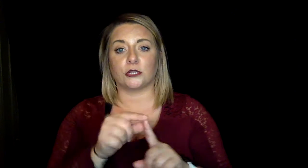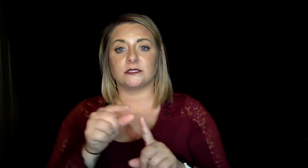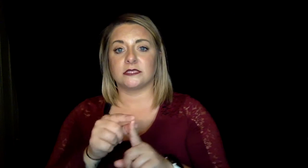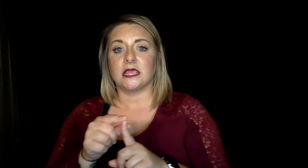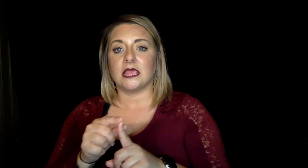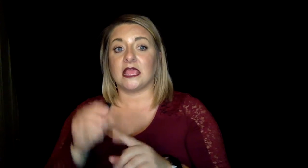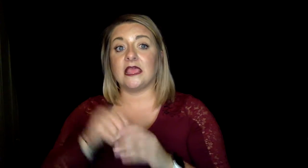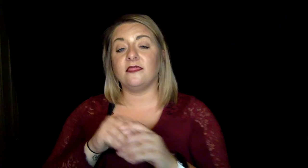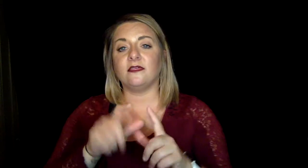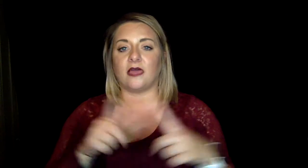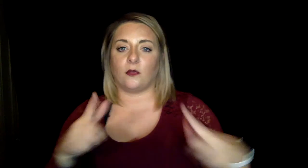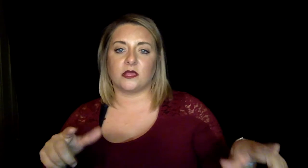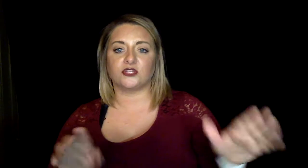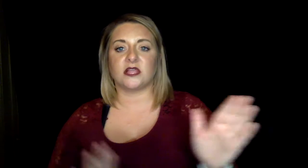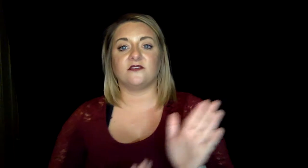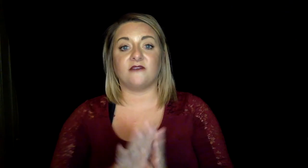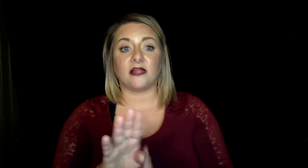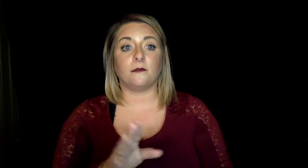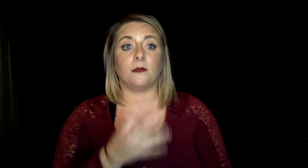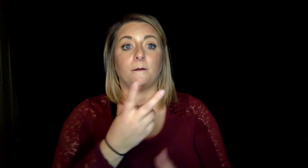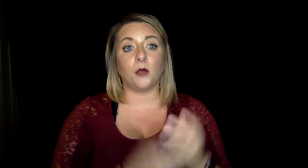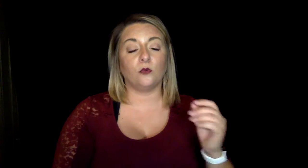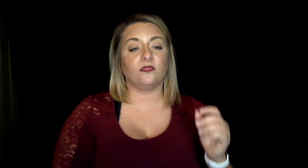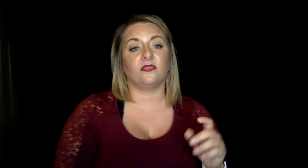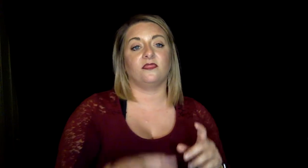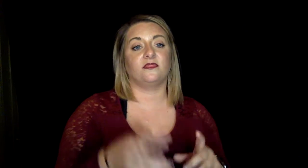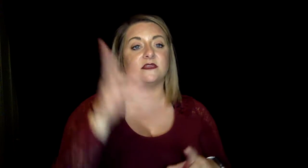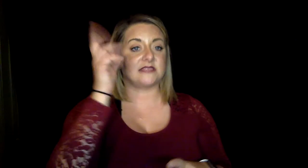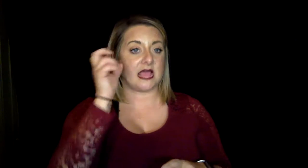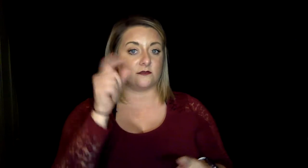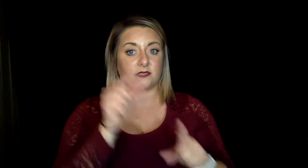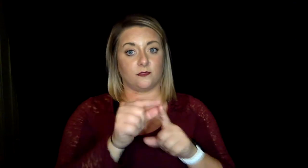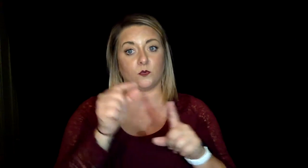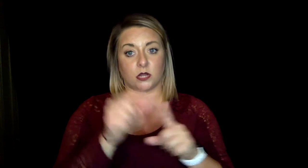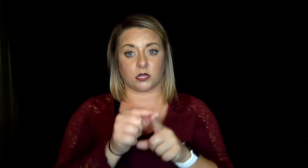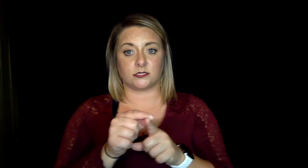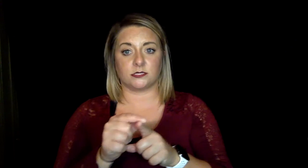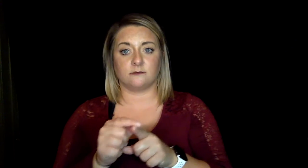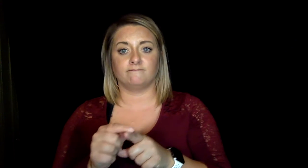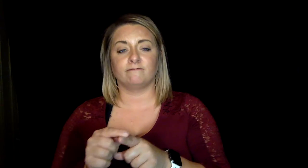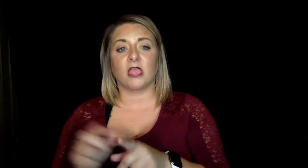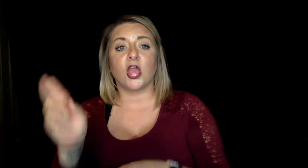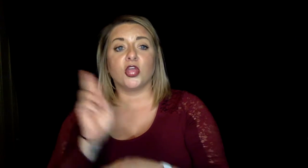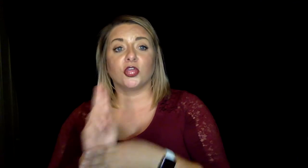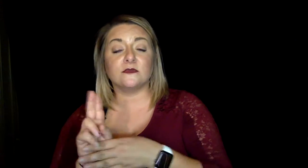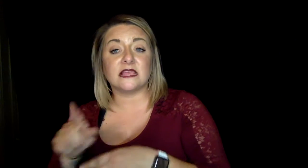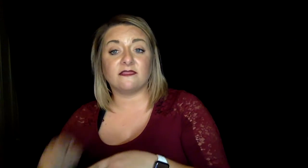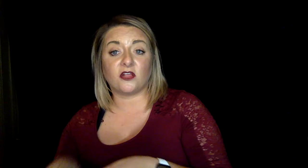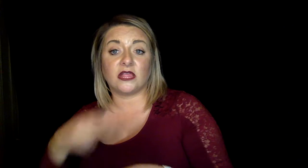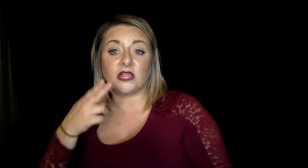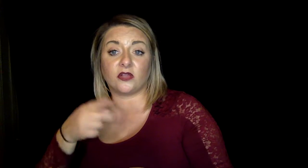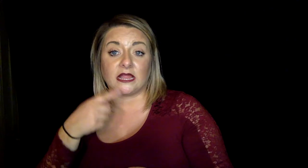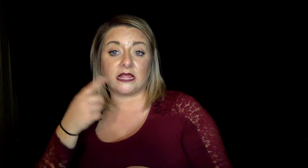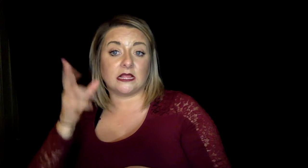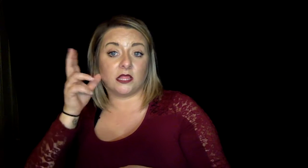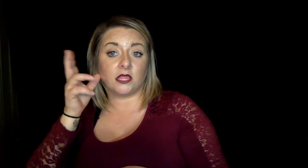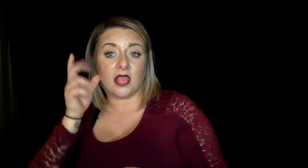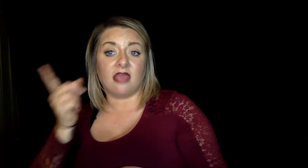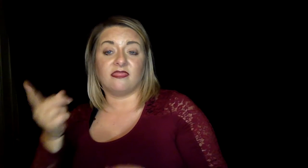words in the language and develop both the sounds and the words. Using their hearing, they